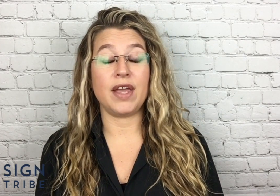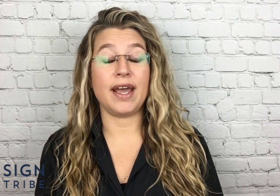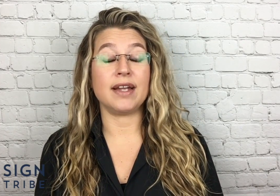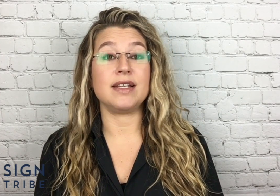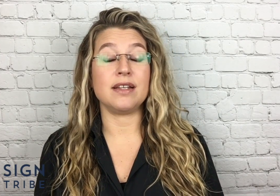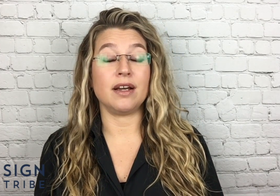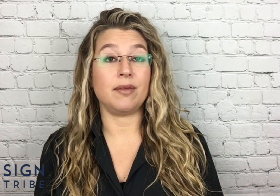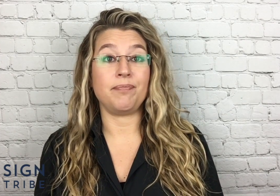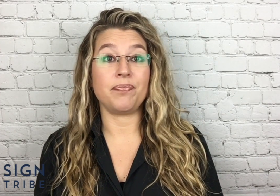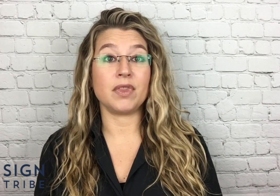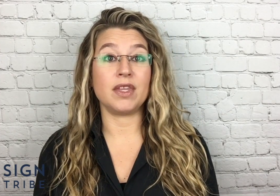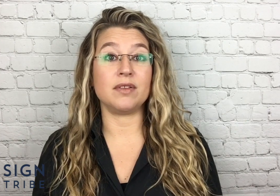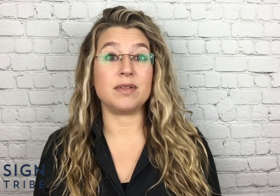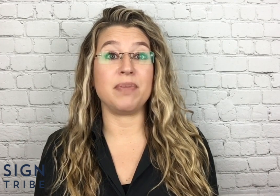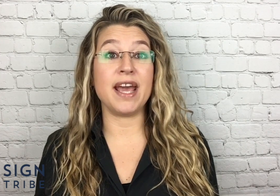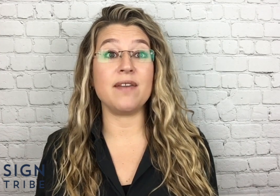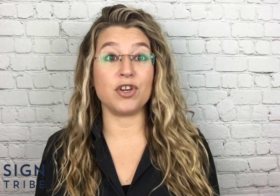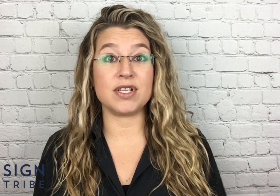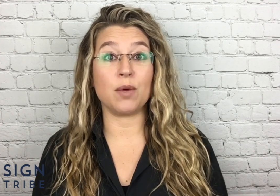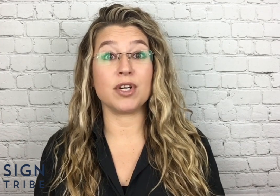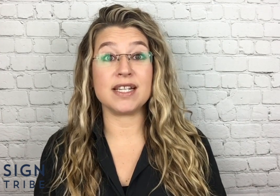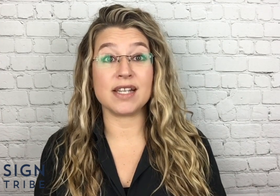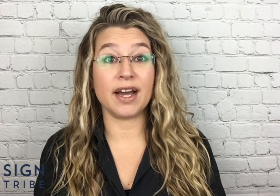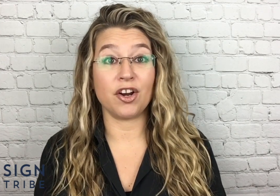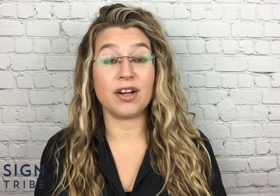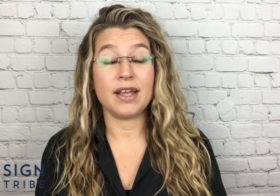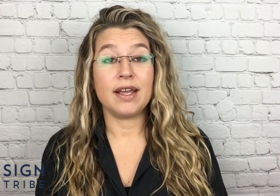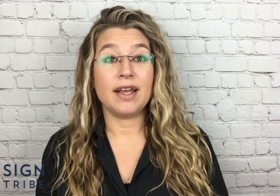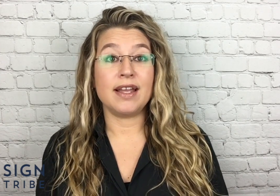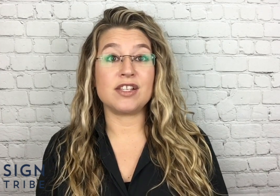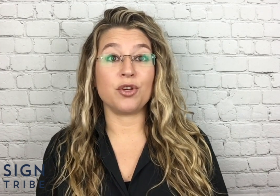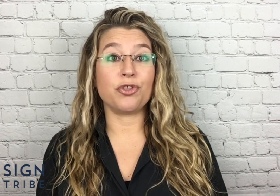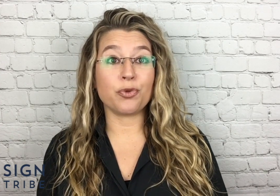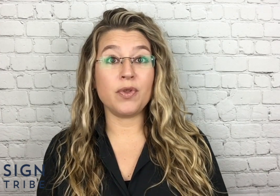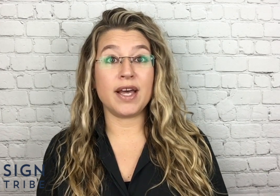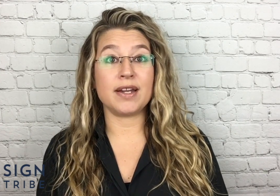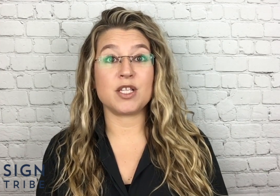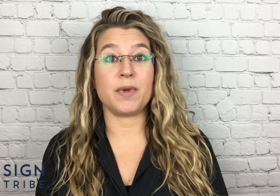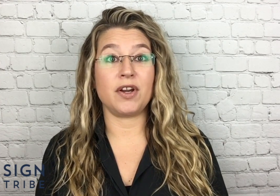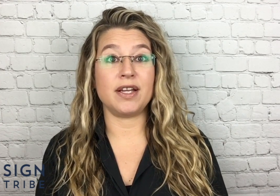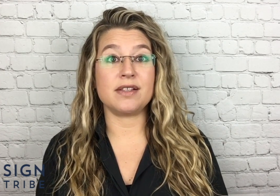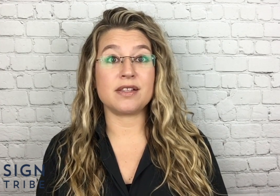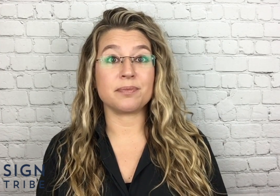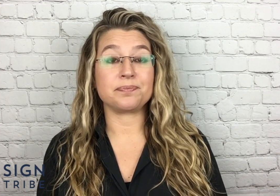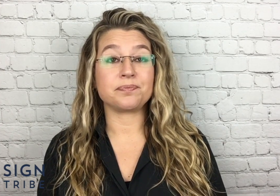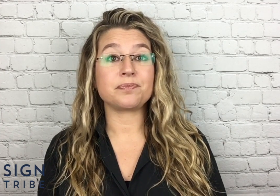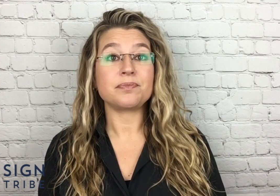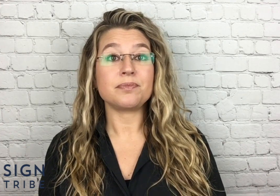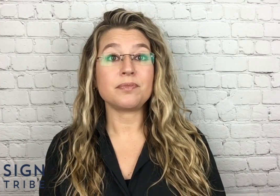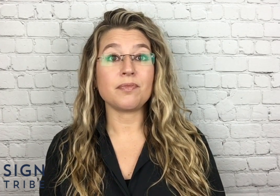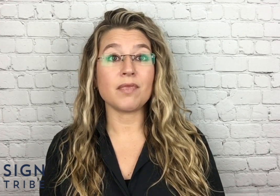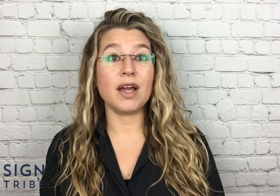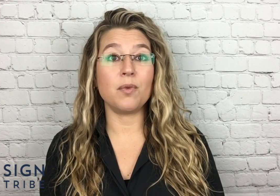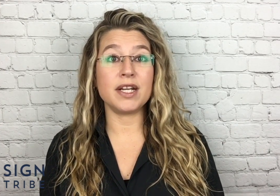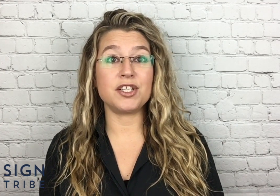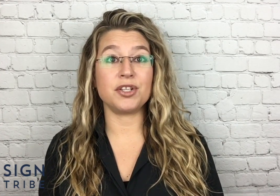had the behaviors that were desired. And so through that experience, I wanted